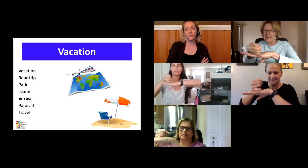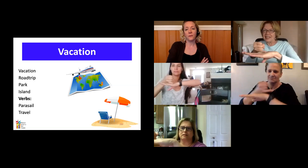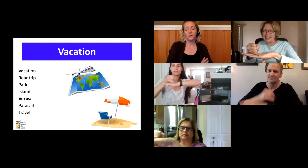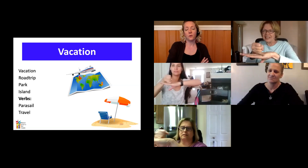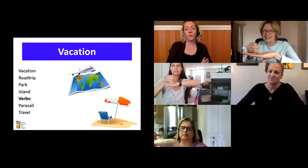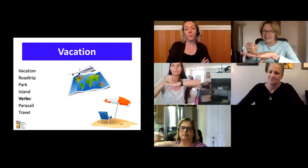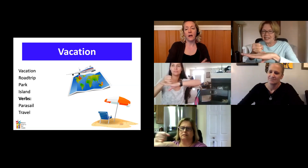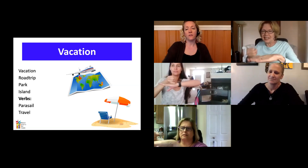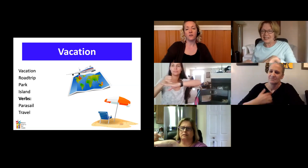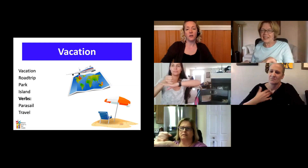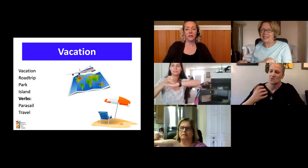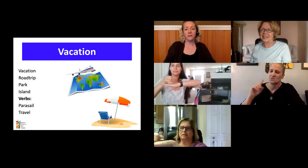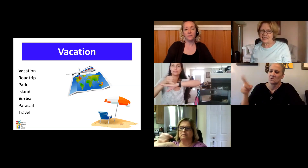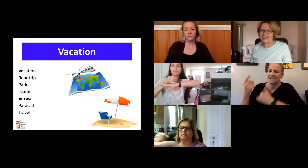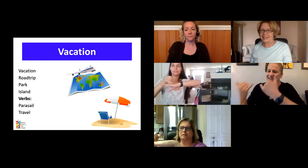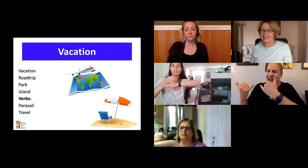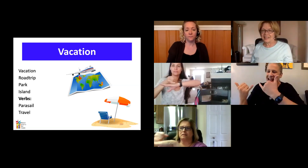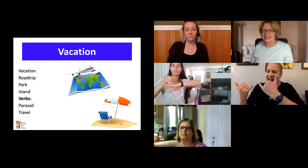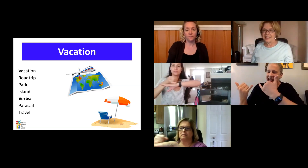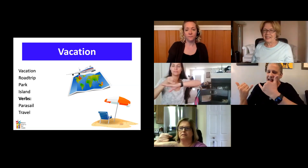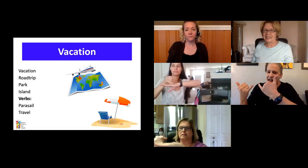So on the back of your hand.